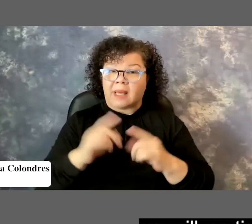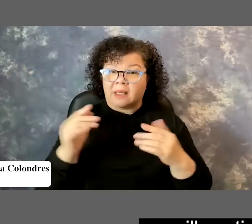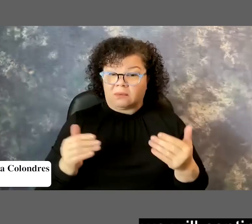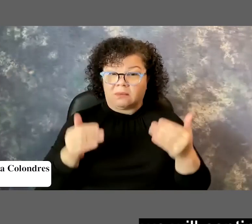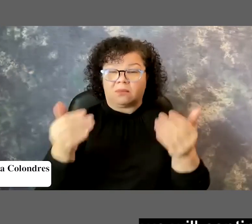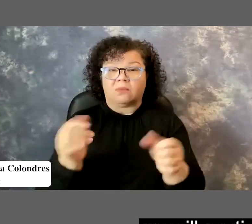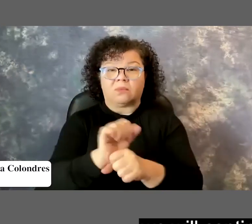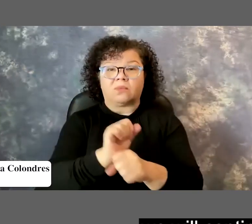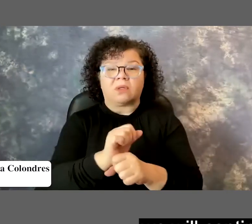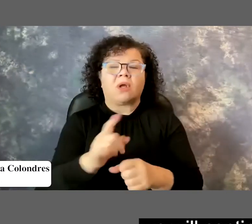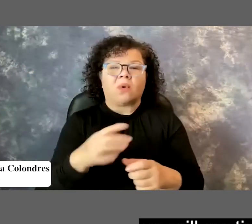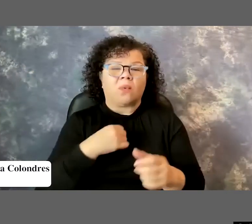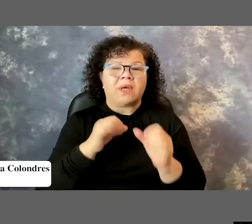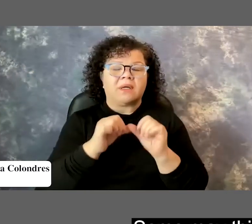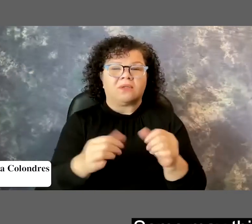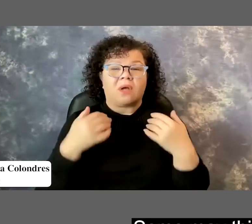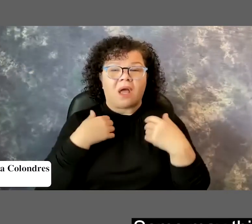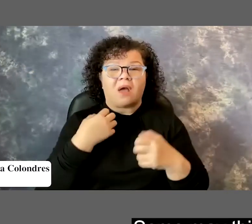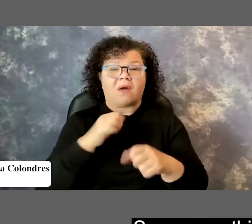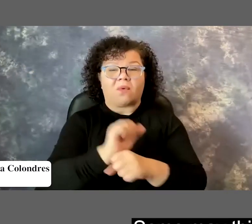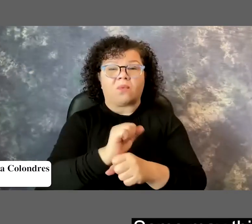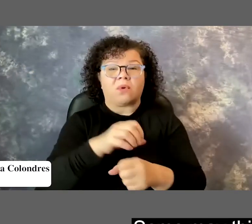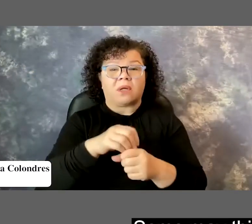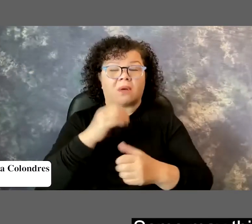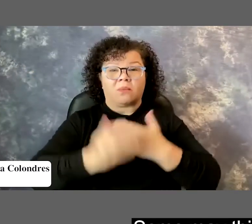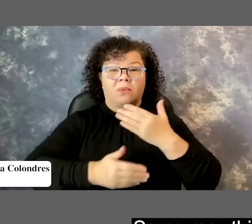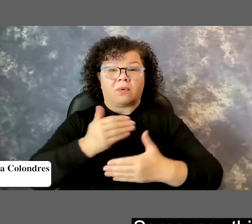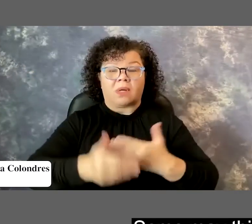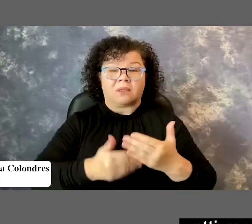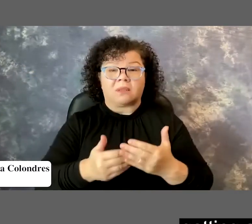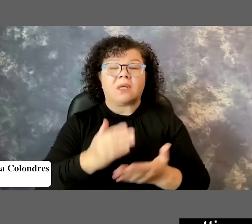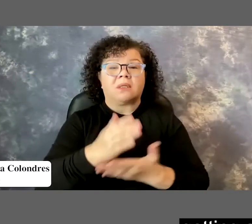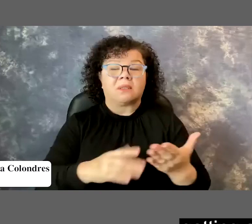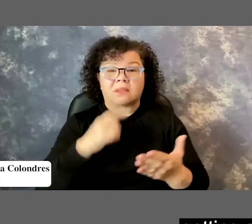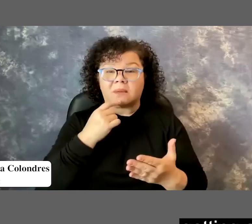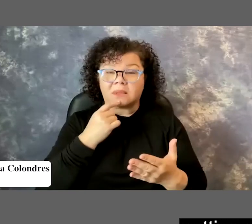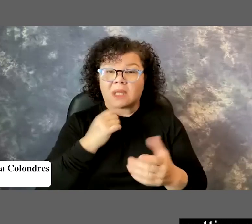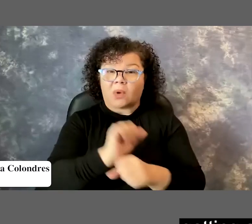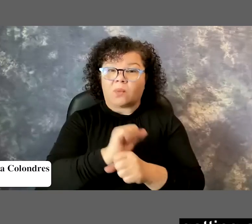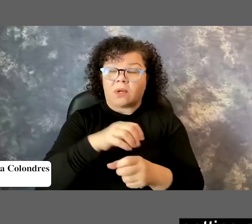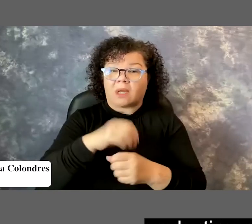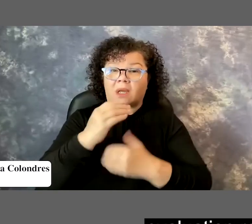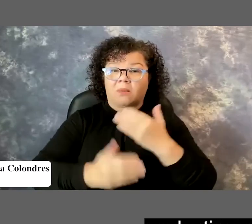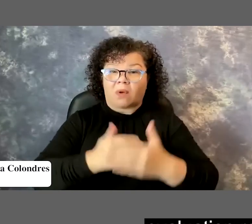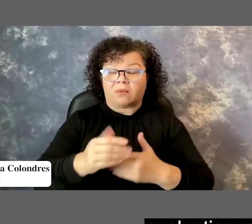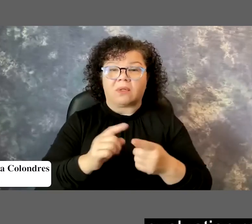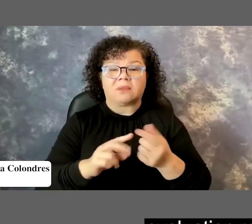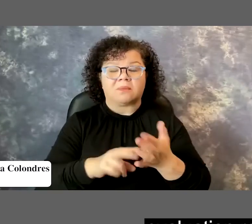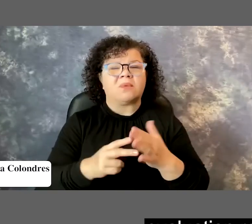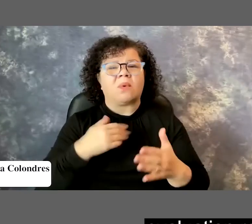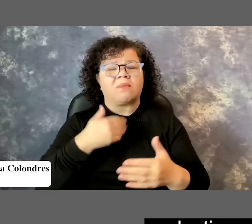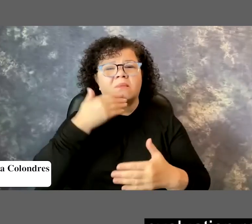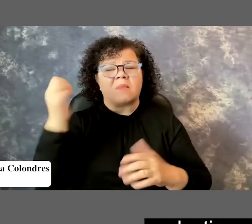continue to be a work in progress. Some may think progress for us means getting an even better evaluation result the next time